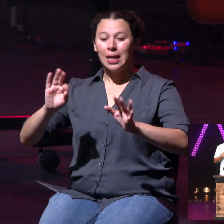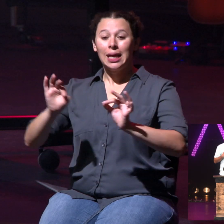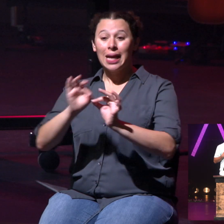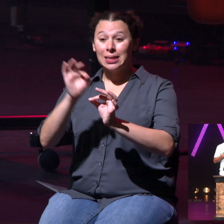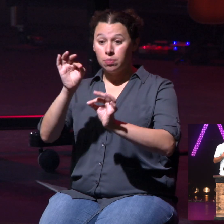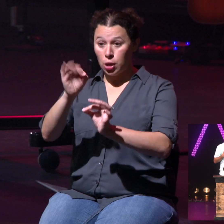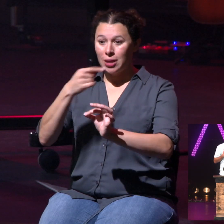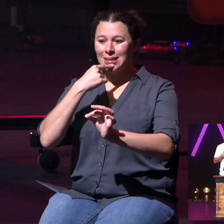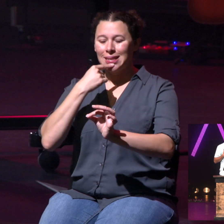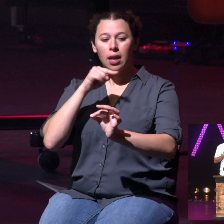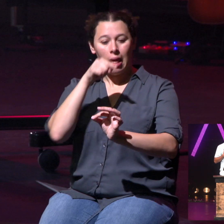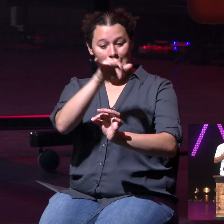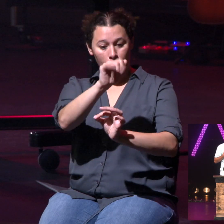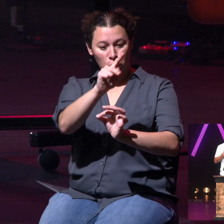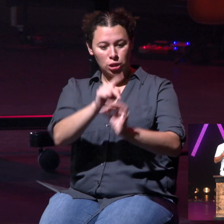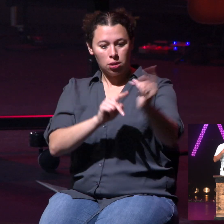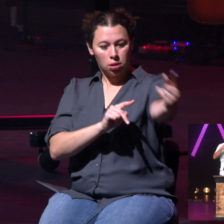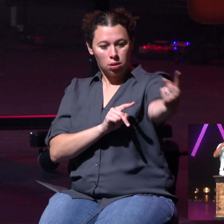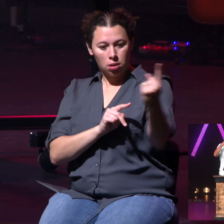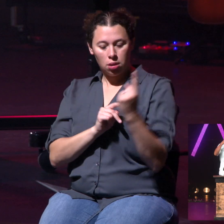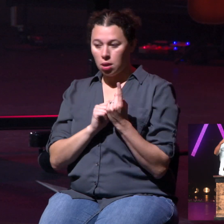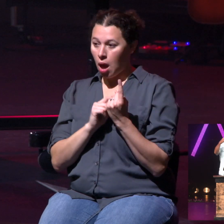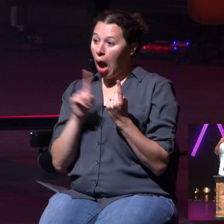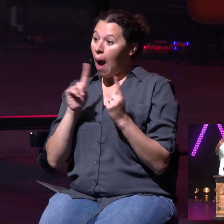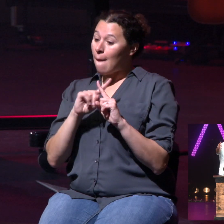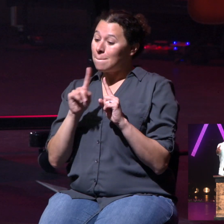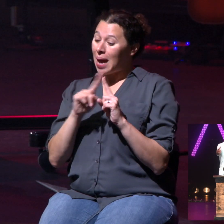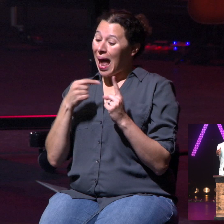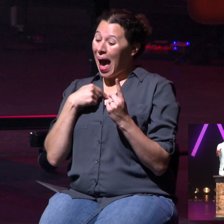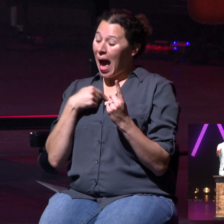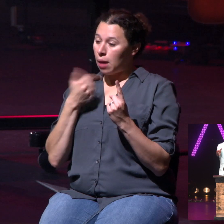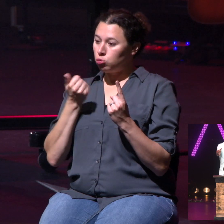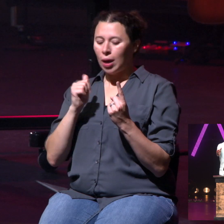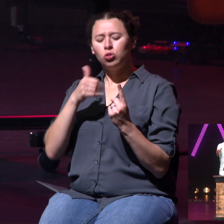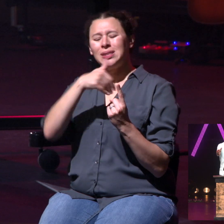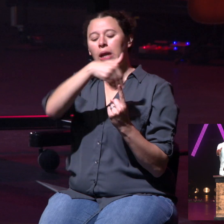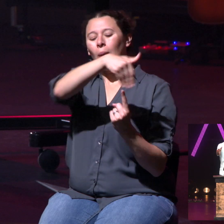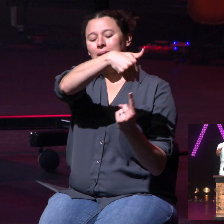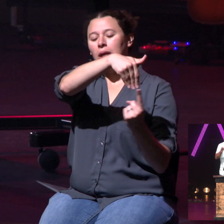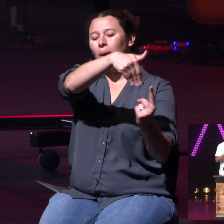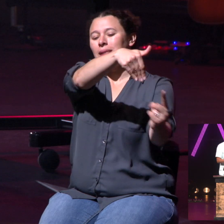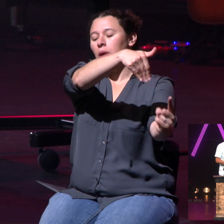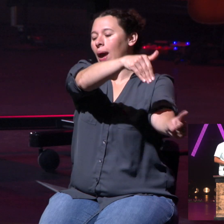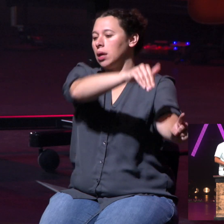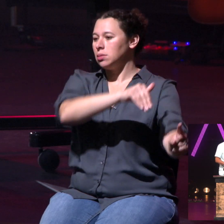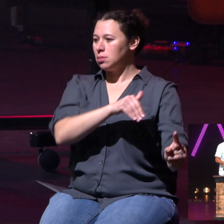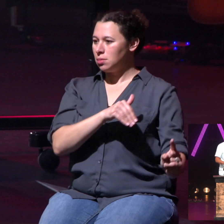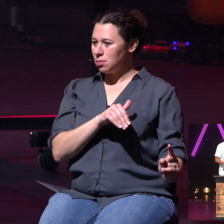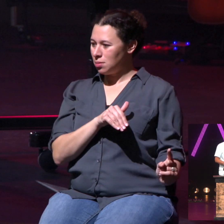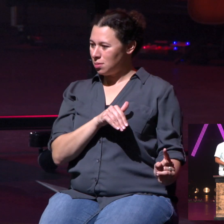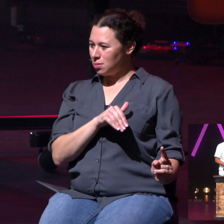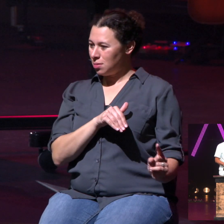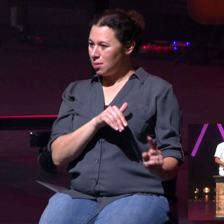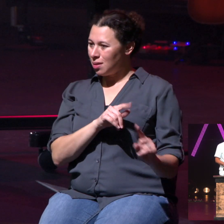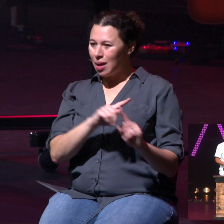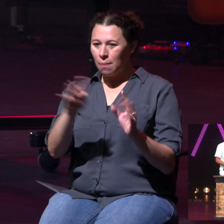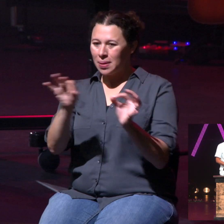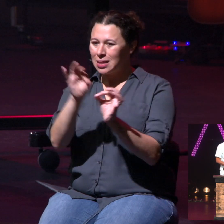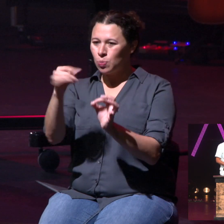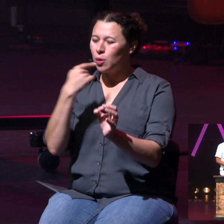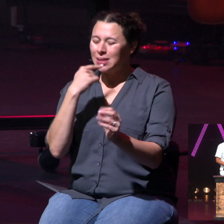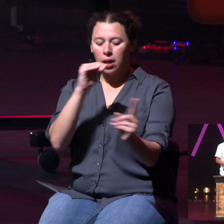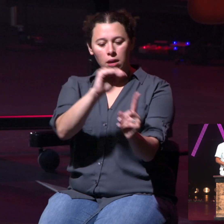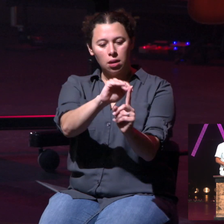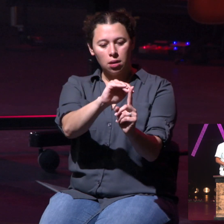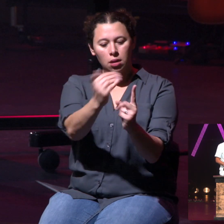me, the person that I'm trying to send away? I think that's what Jesus is trying to get to with the